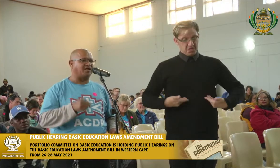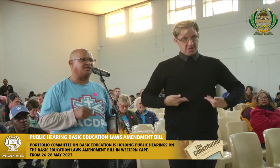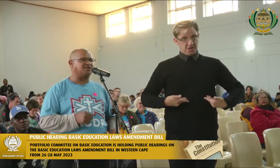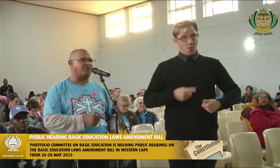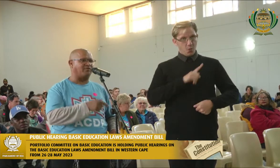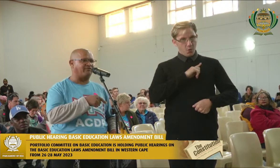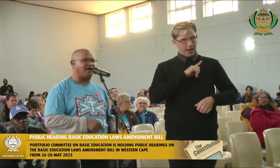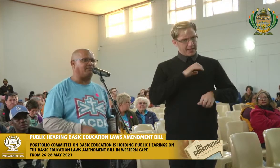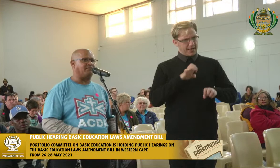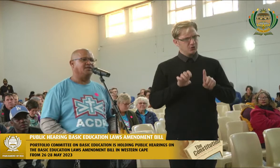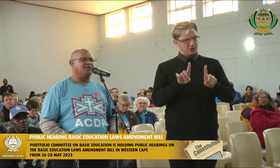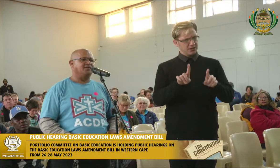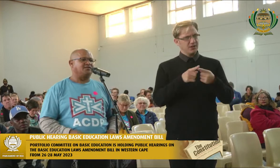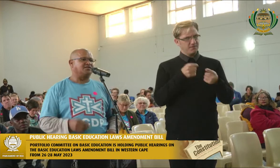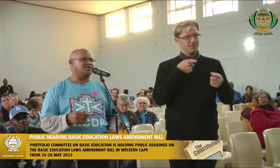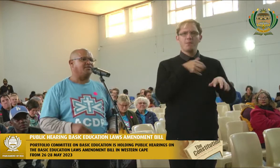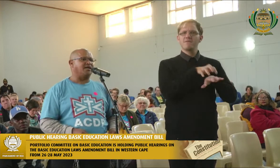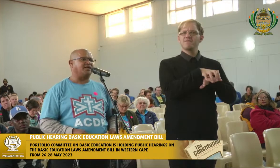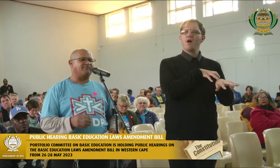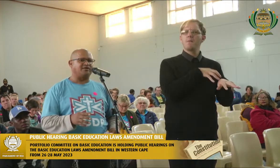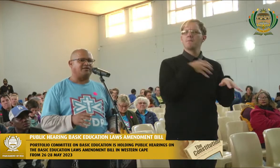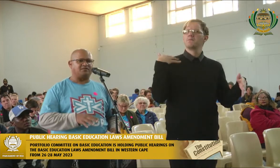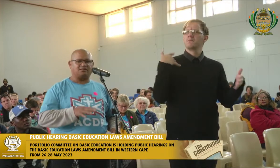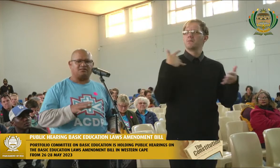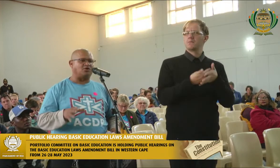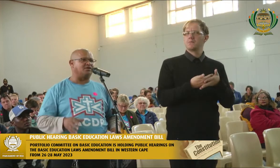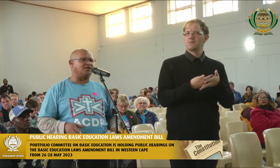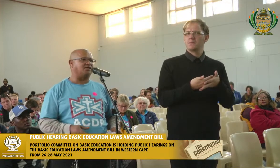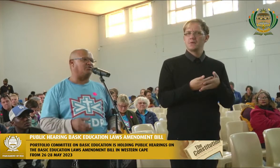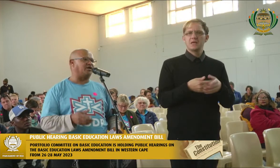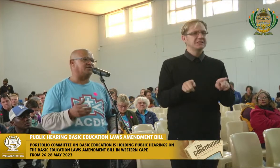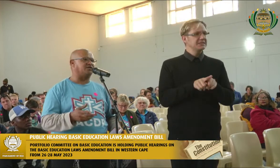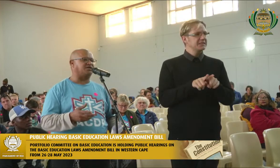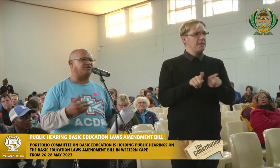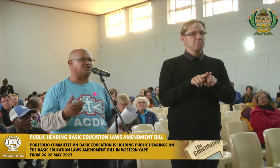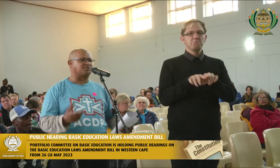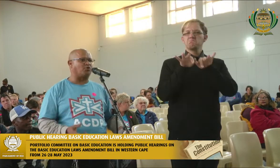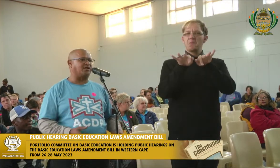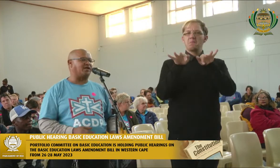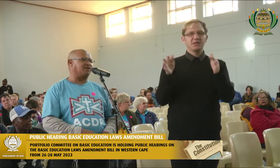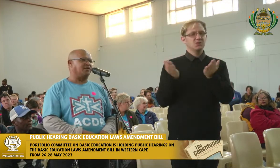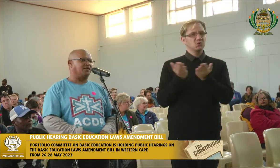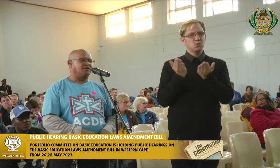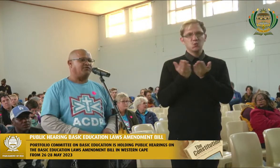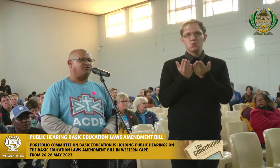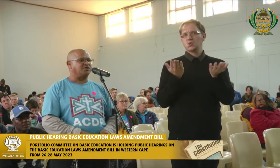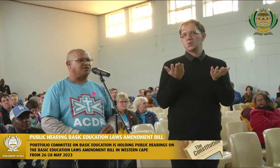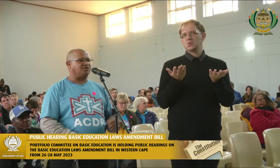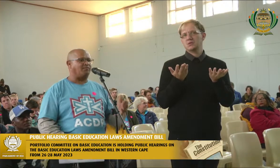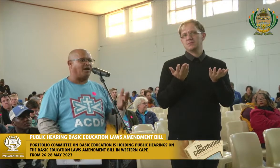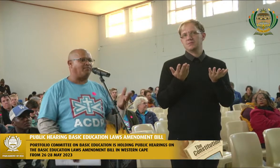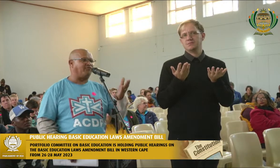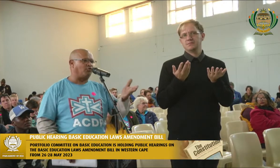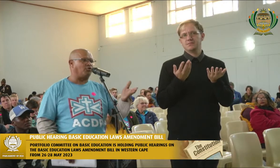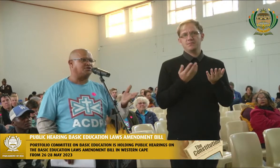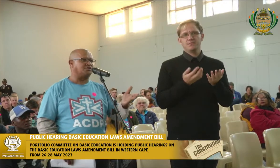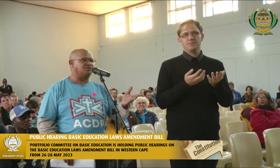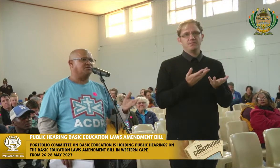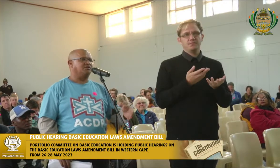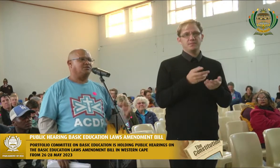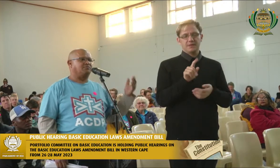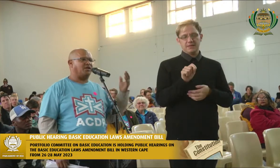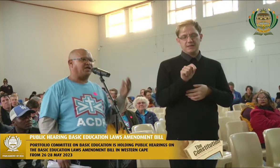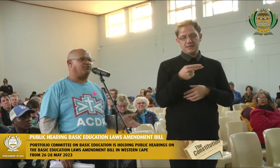as education from a farm. The same like every children that you can see, even in sport, like BBC Kabamba